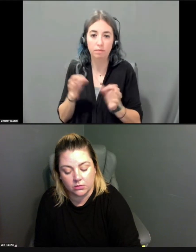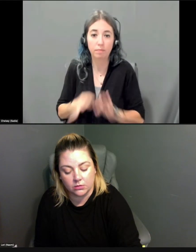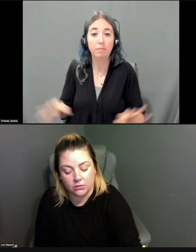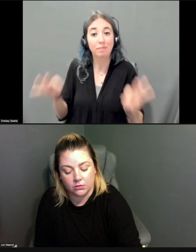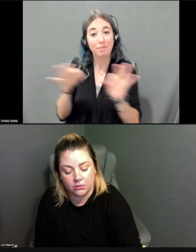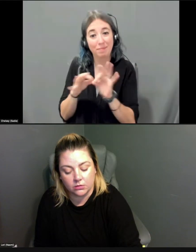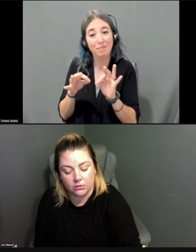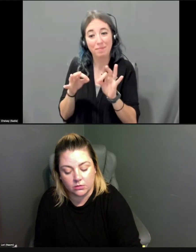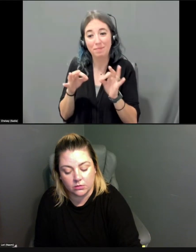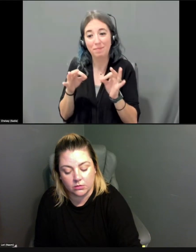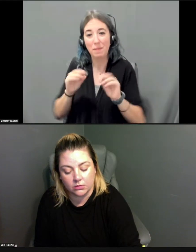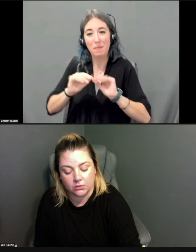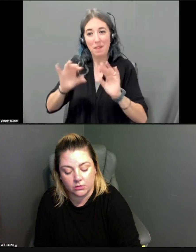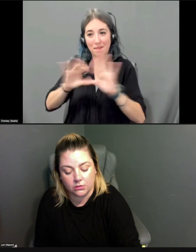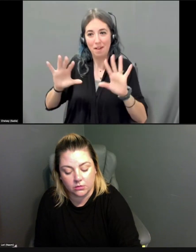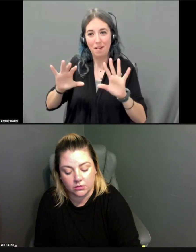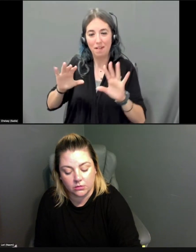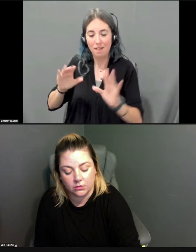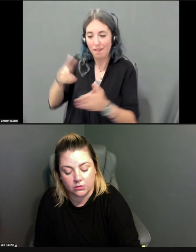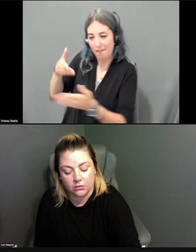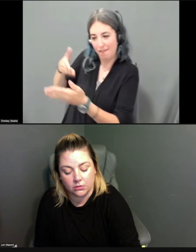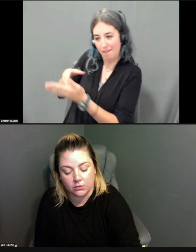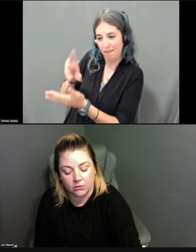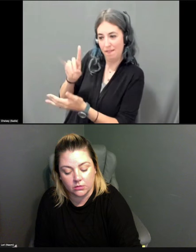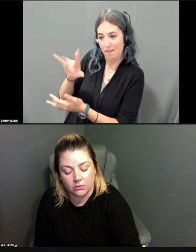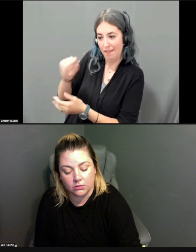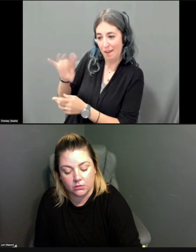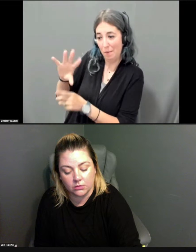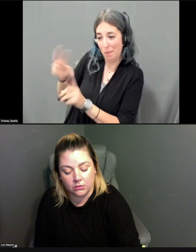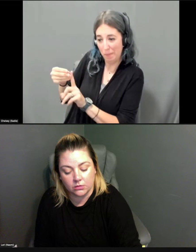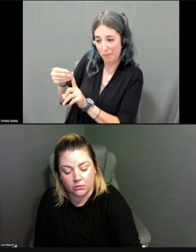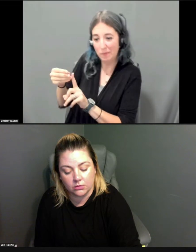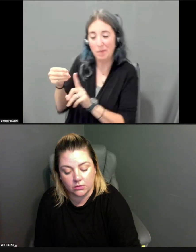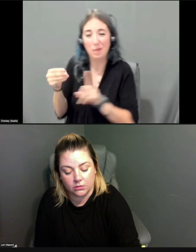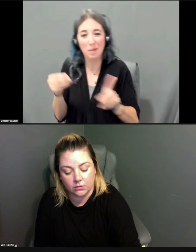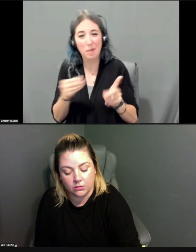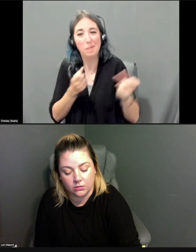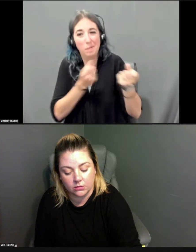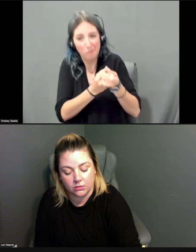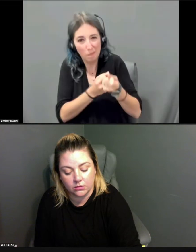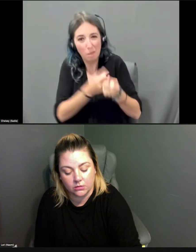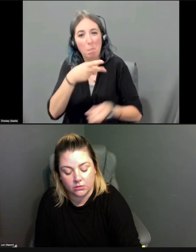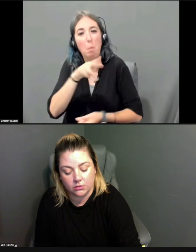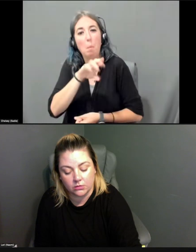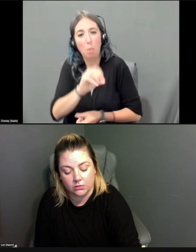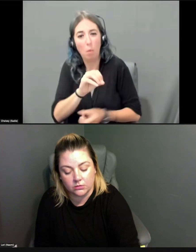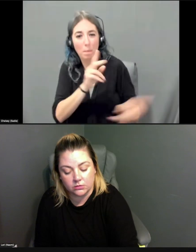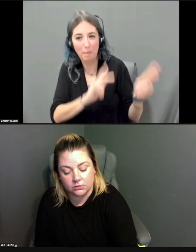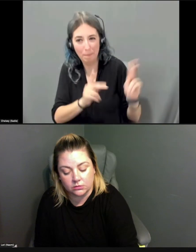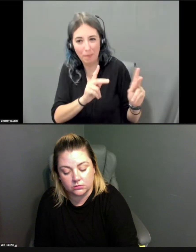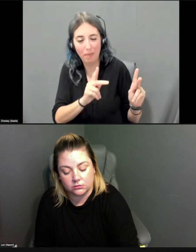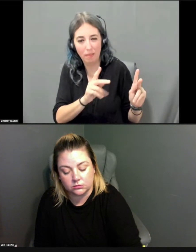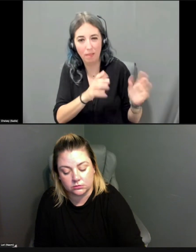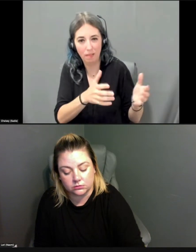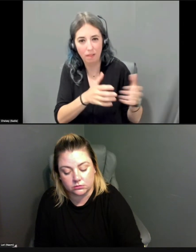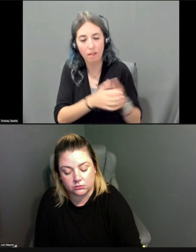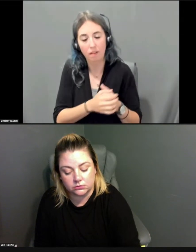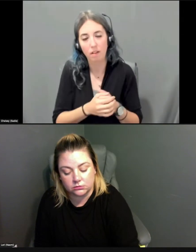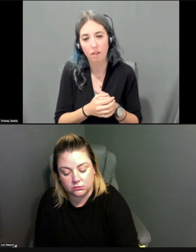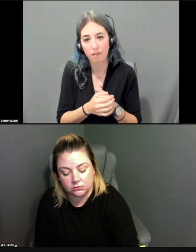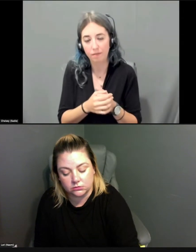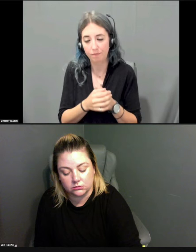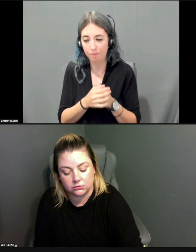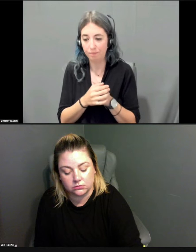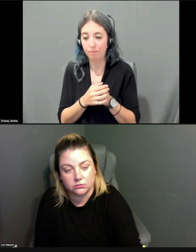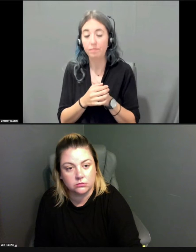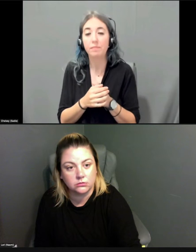pro-people, basically, is a big deal. And putting a lot of blame and shame on people who just